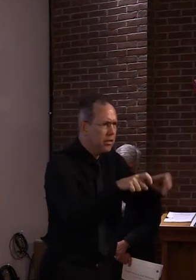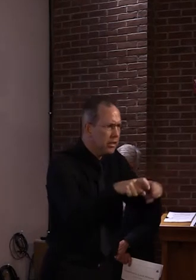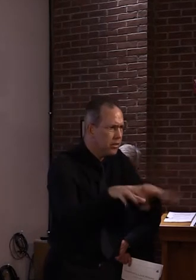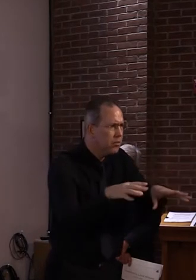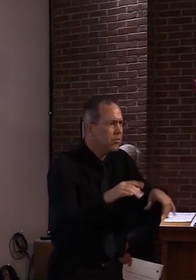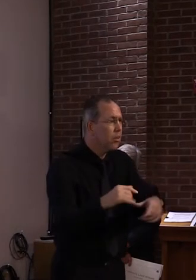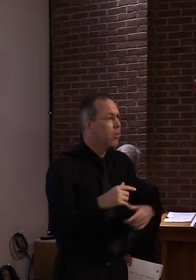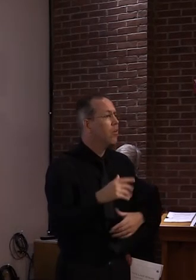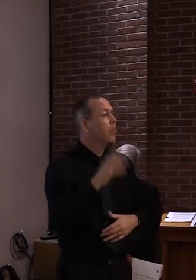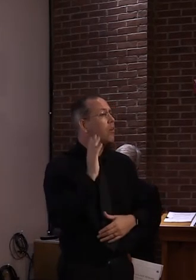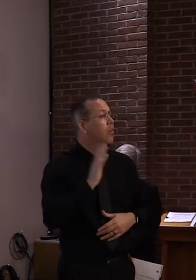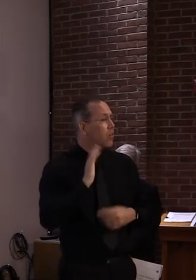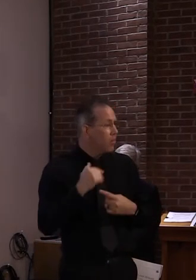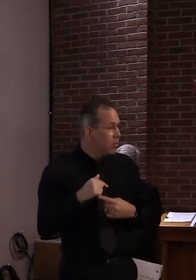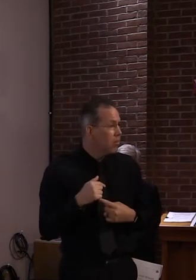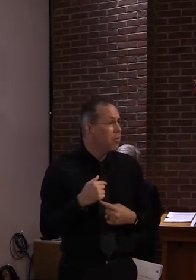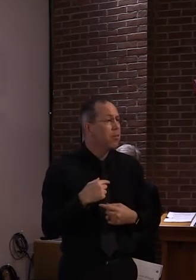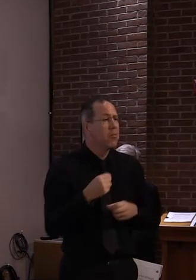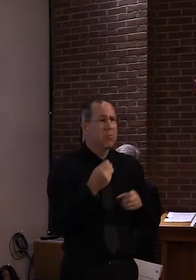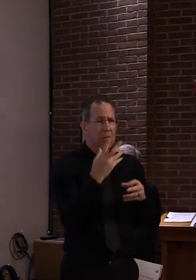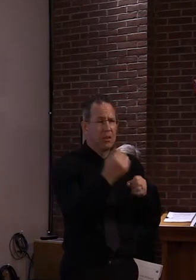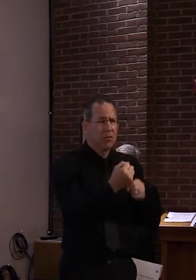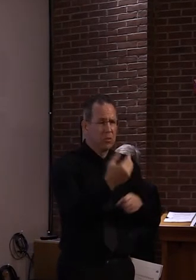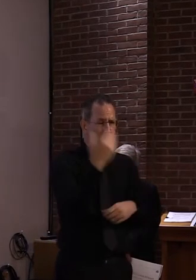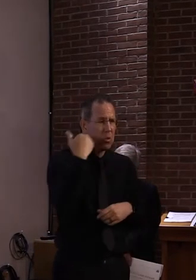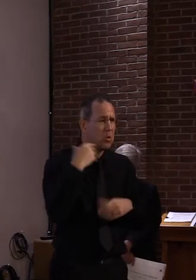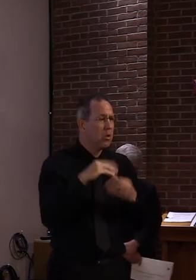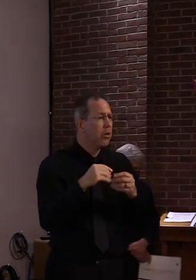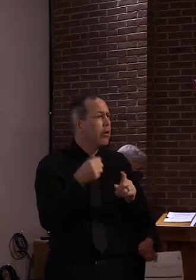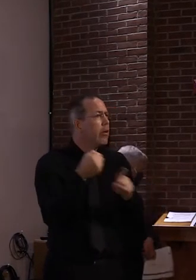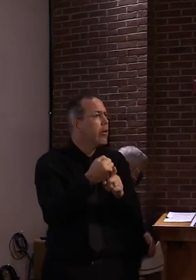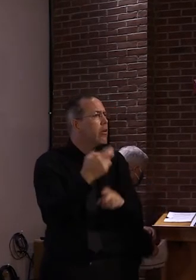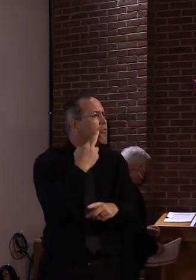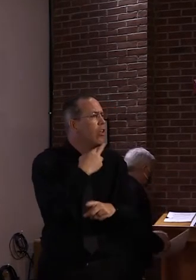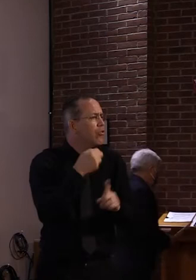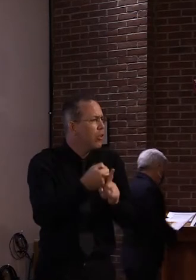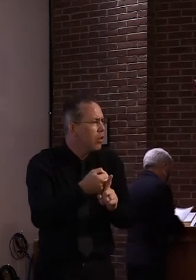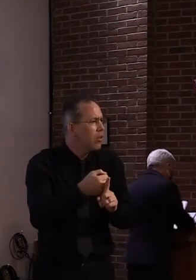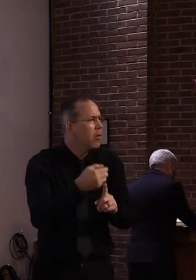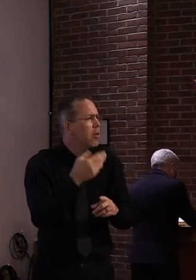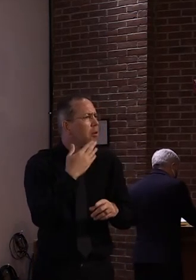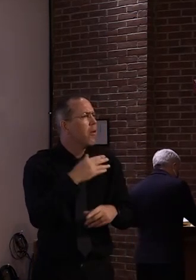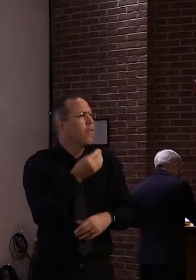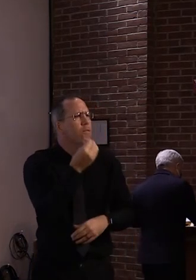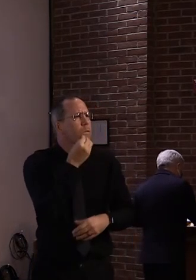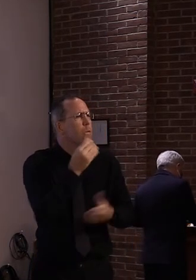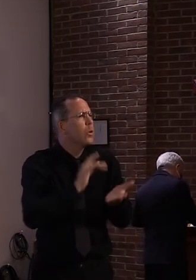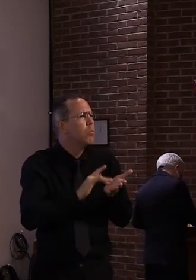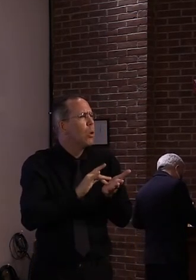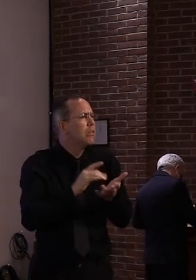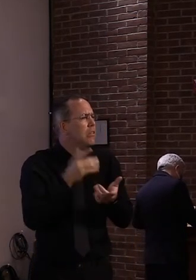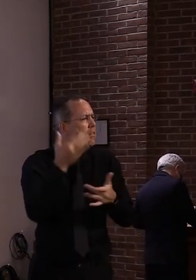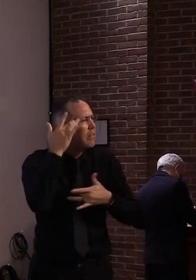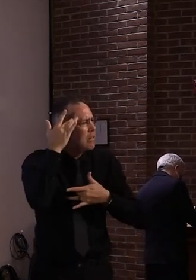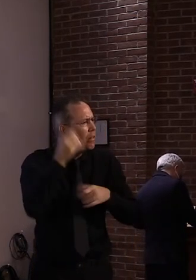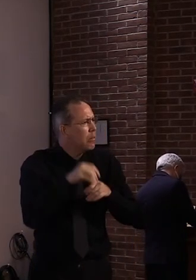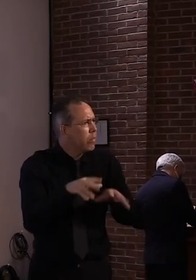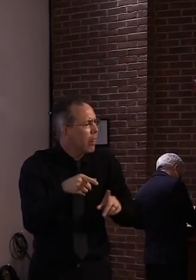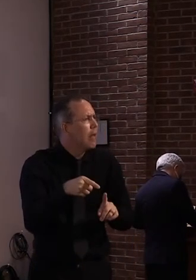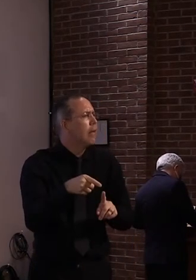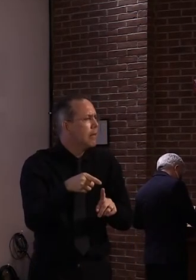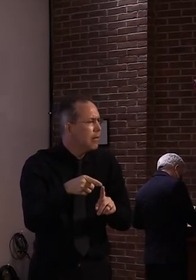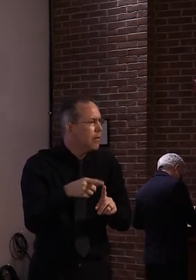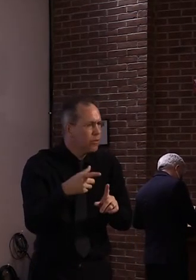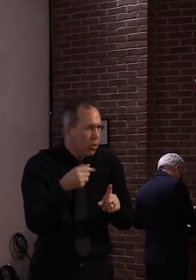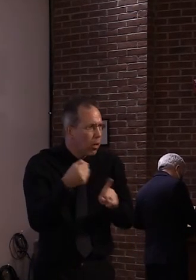outbreaks at various places that people could go and purchase food at. And generally, we make that